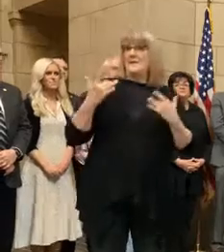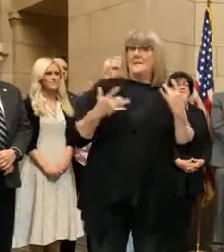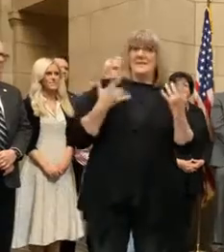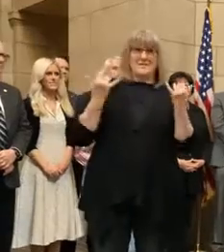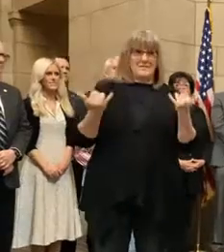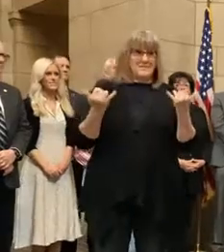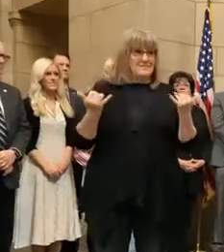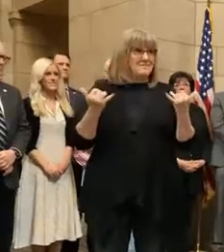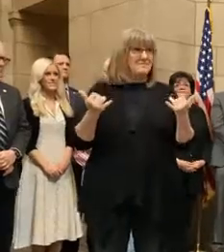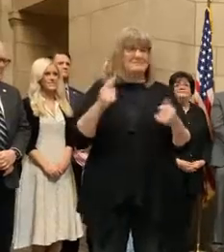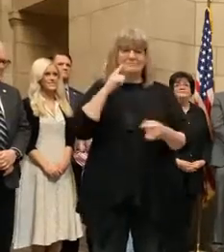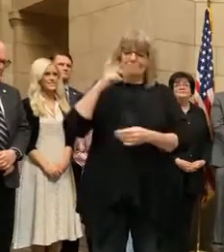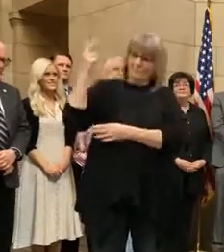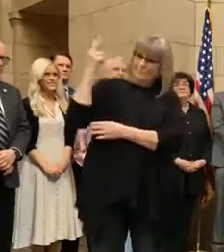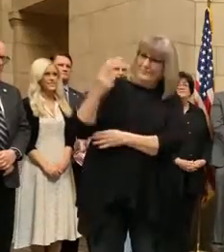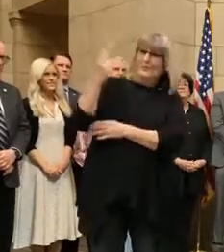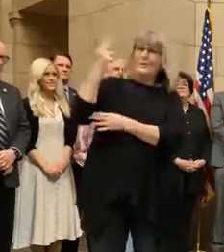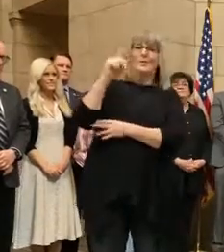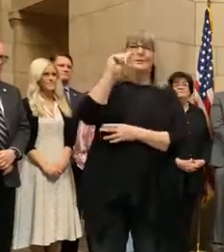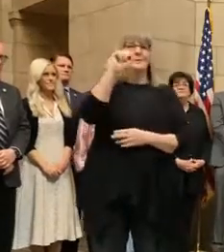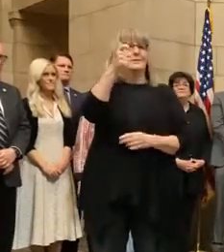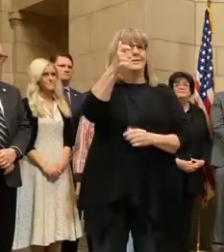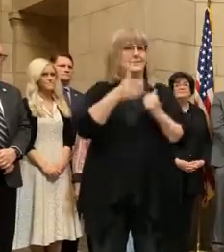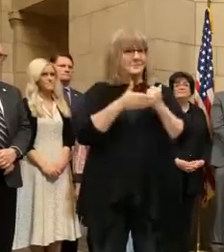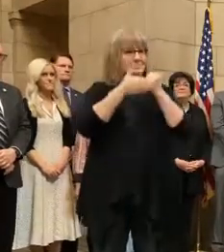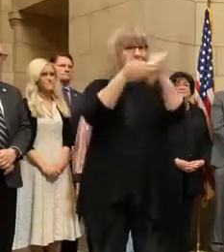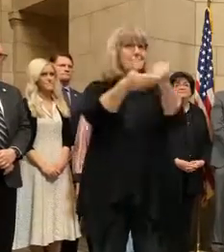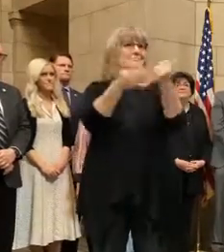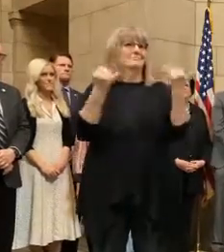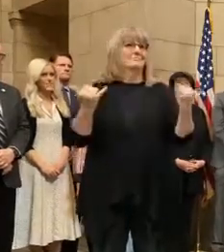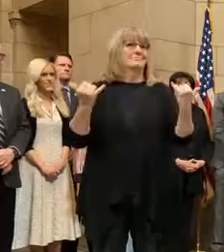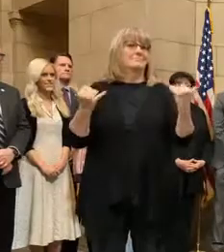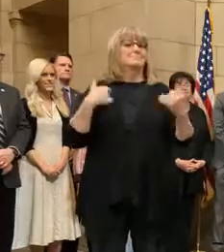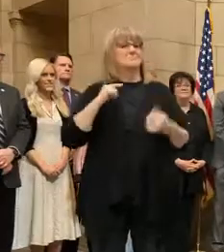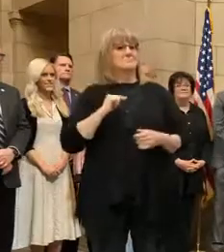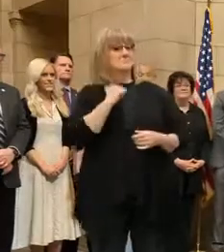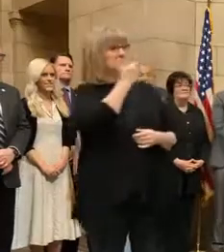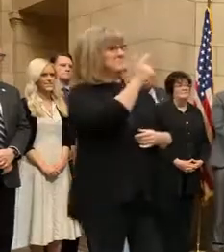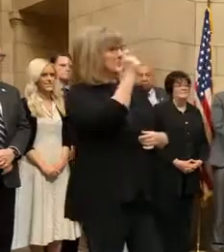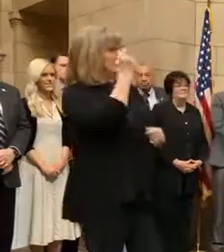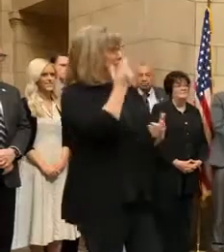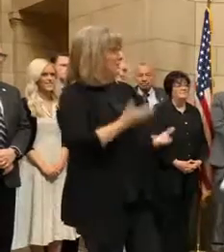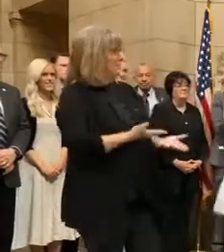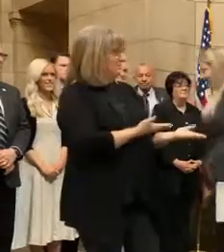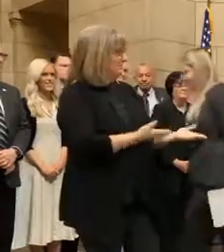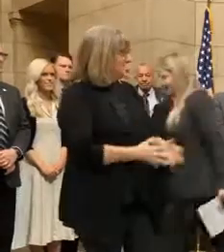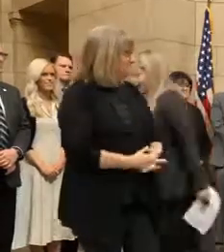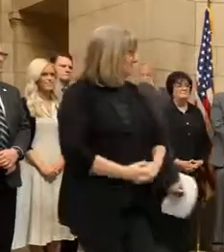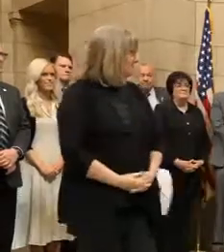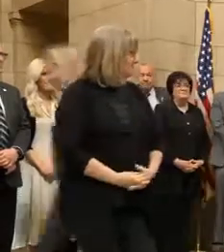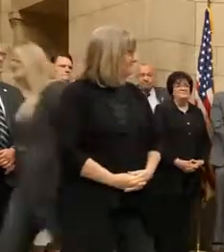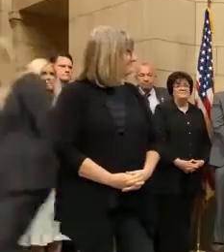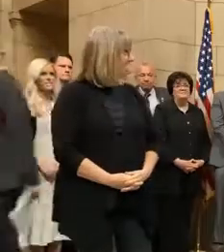time, we're signing some historic tax relief into law today. And with that, I'll turn it over to Governor Ricketts.